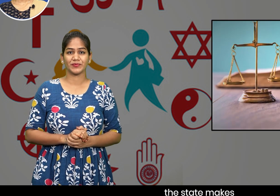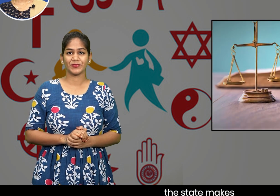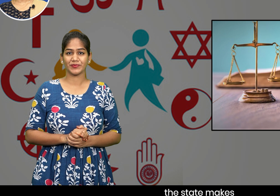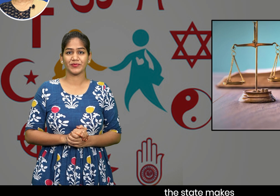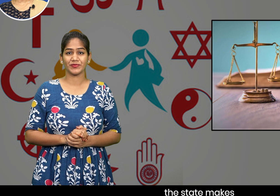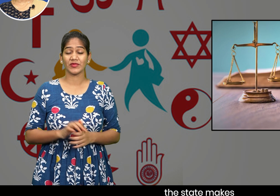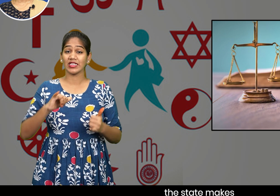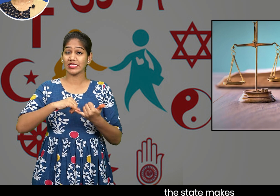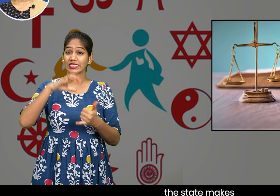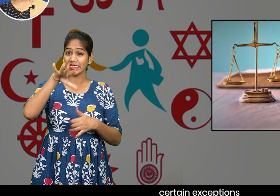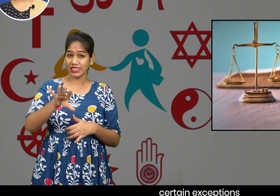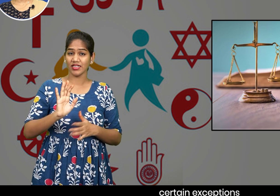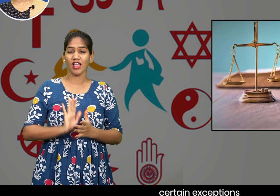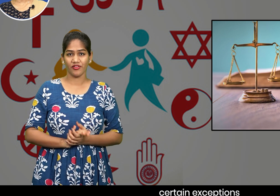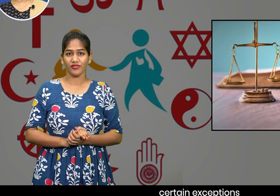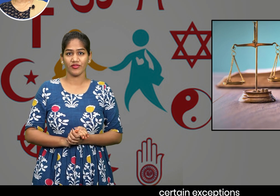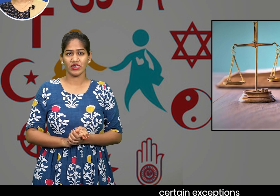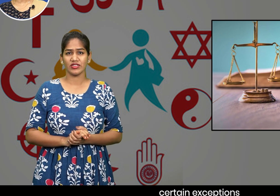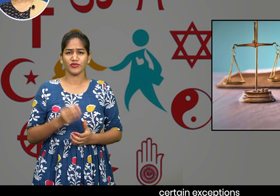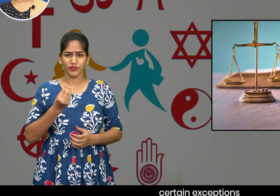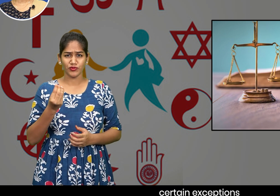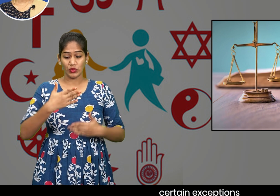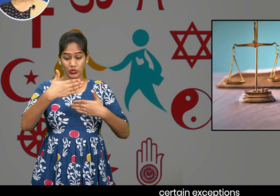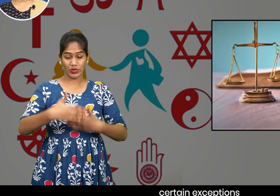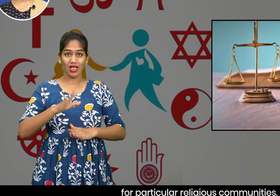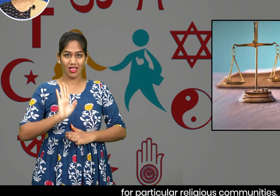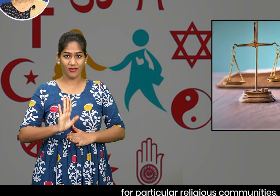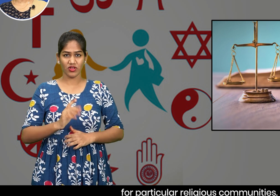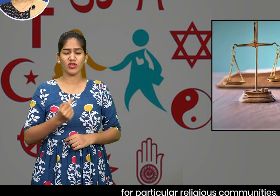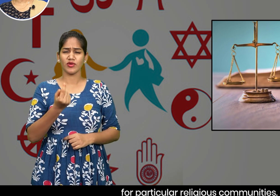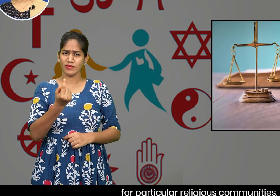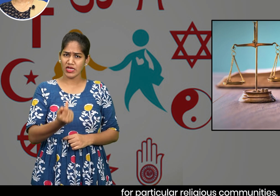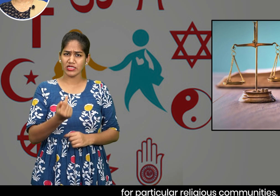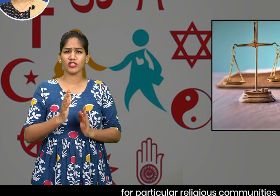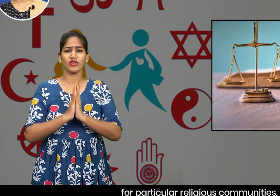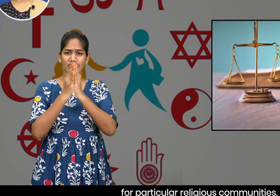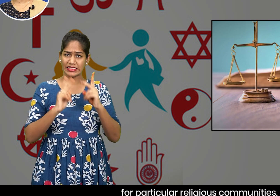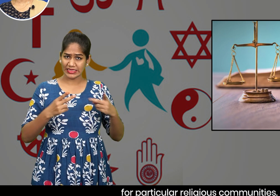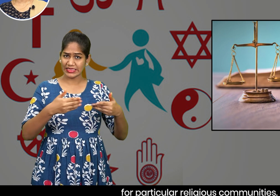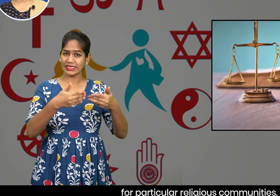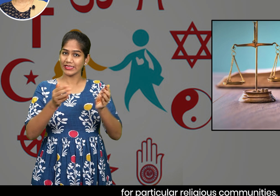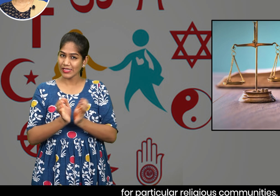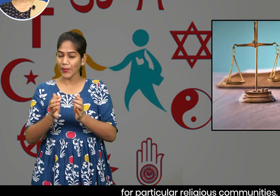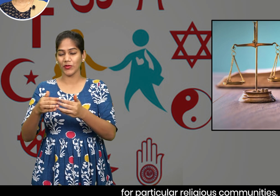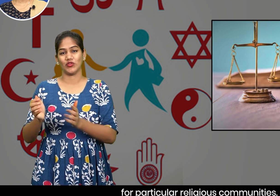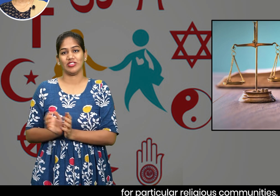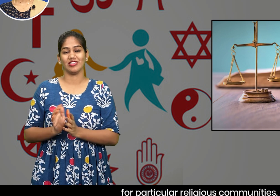The state makes certain exceptions for particular religious communities.